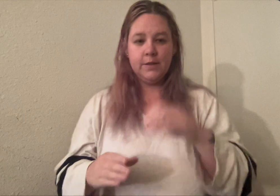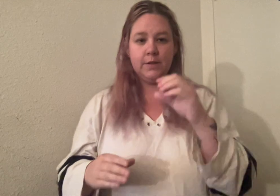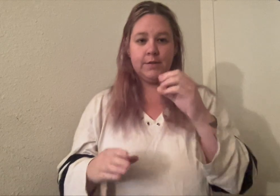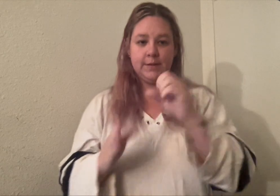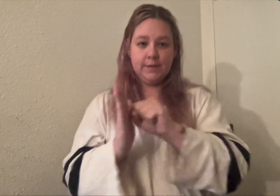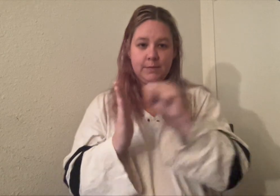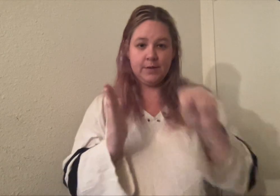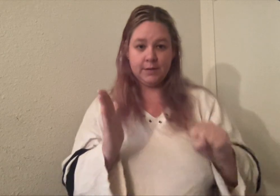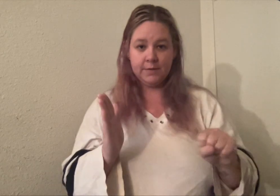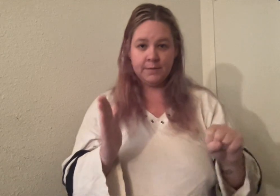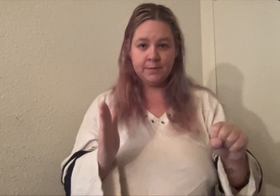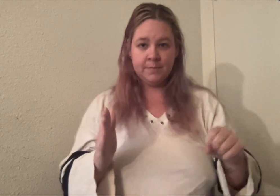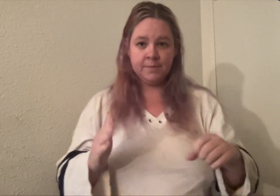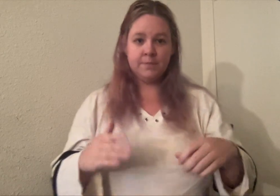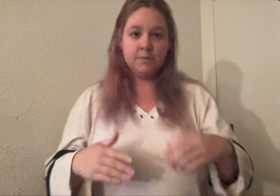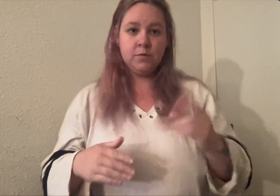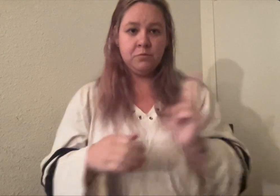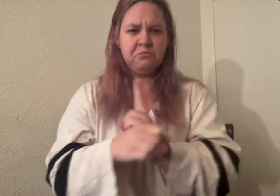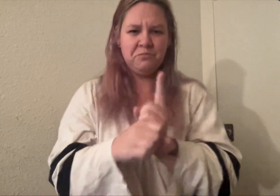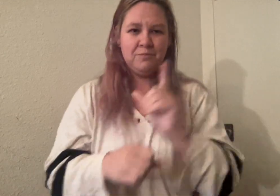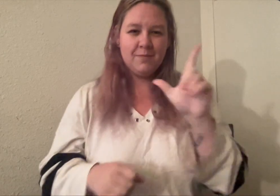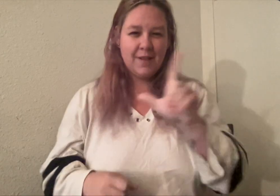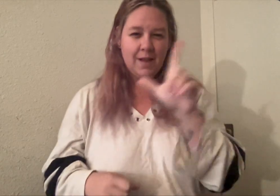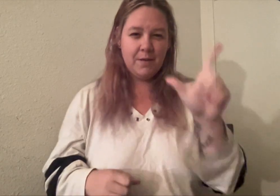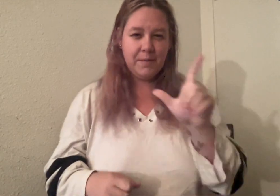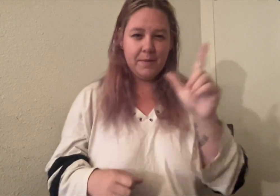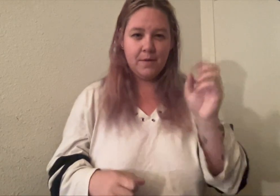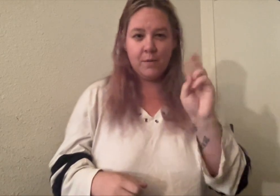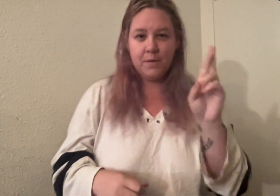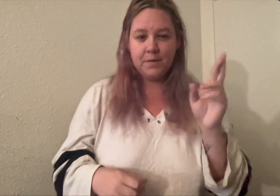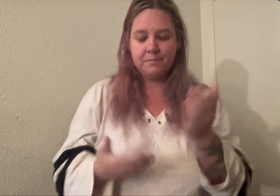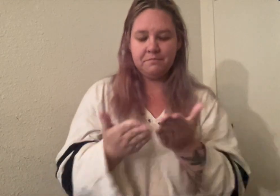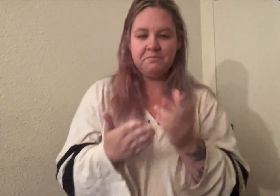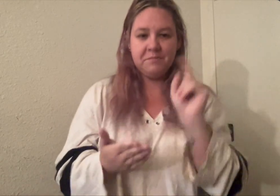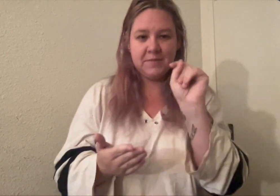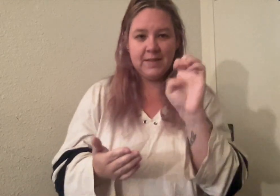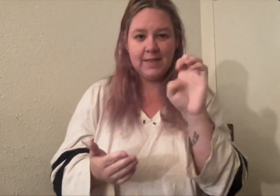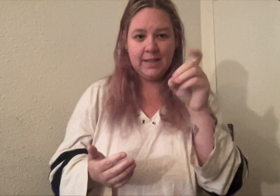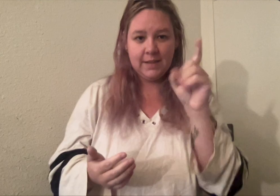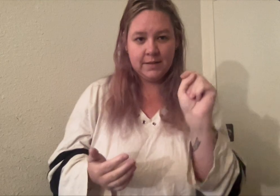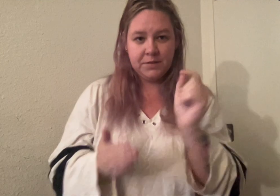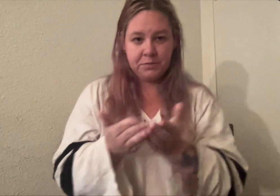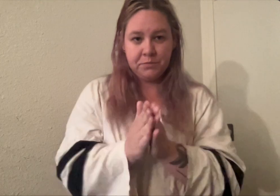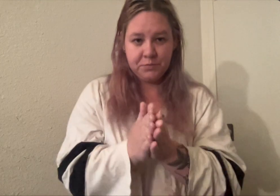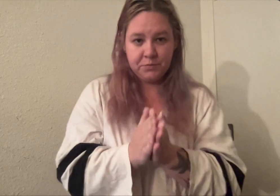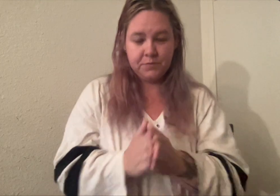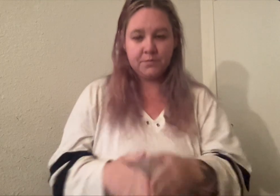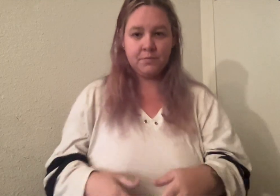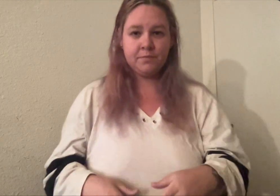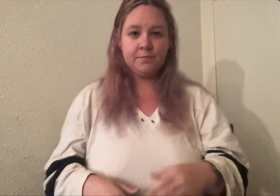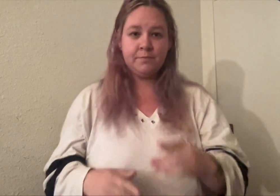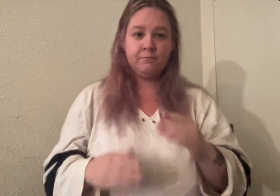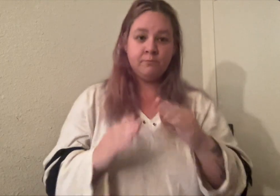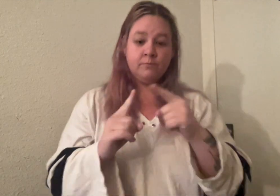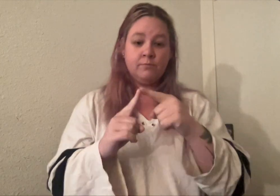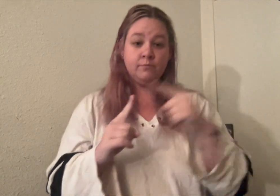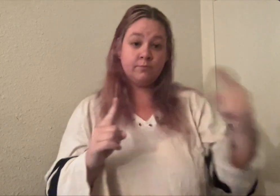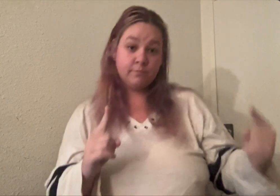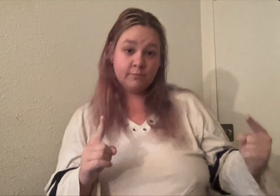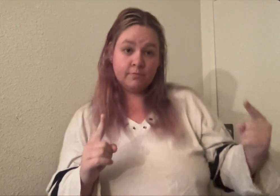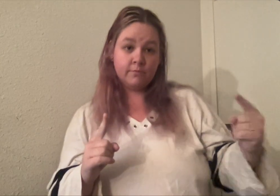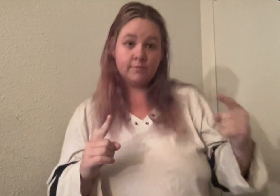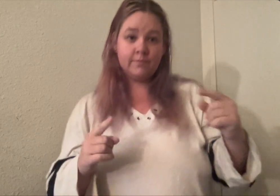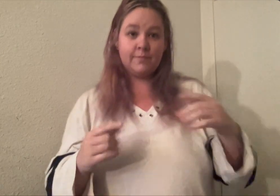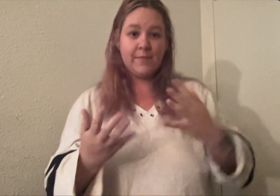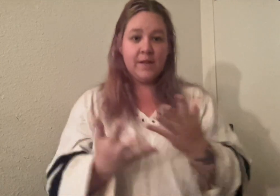did library work, as they use their textbook. In contrast, an interactive model would suggest, or